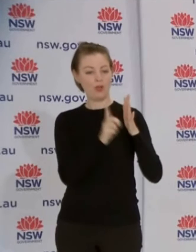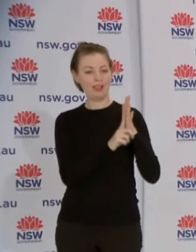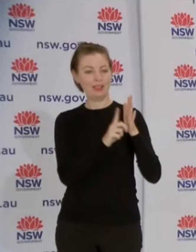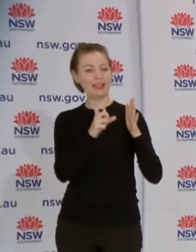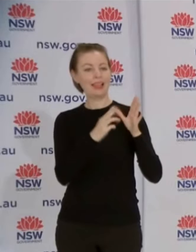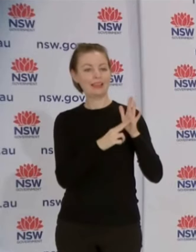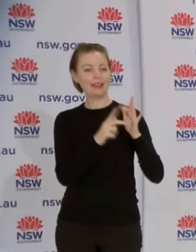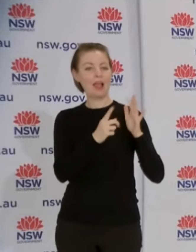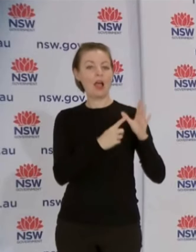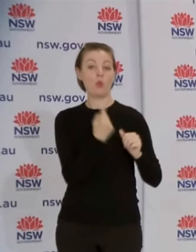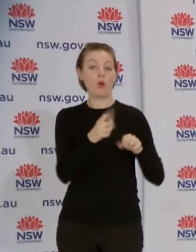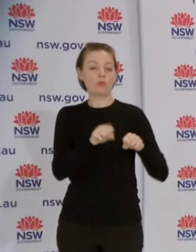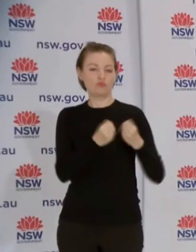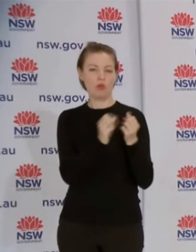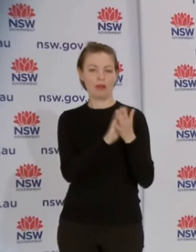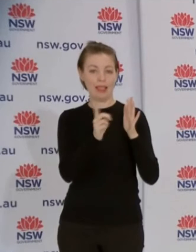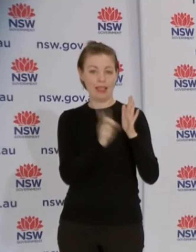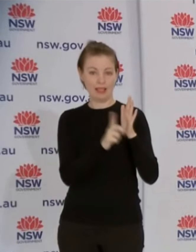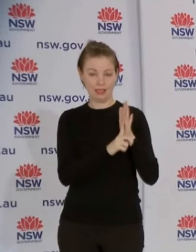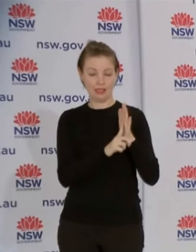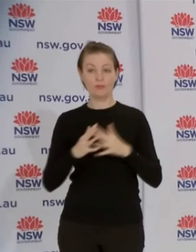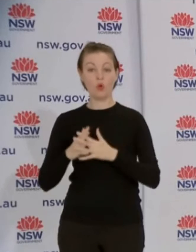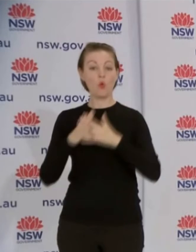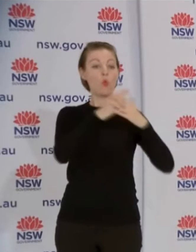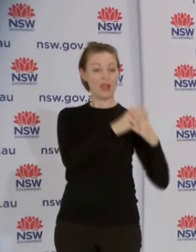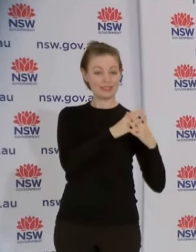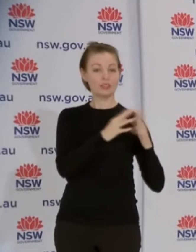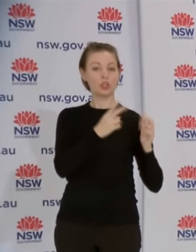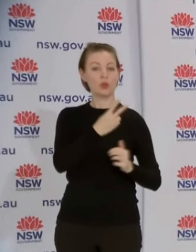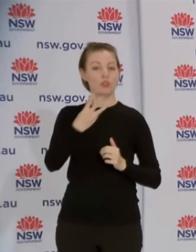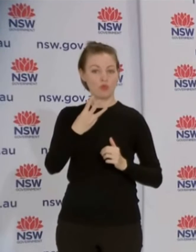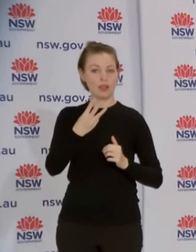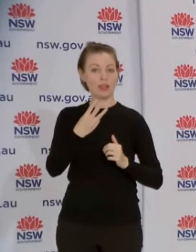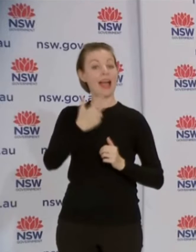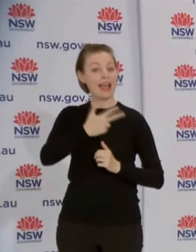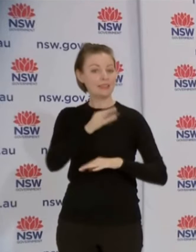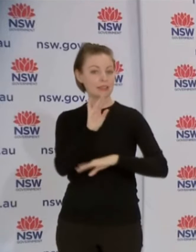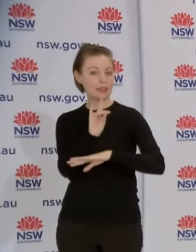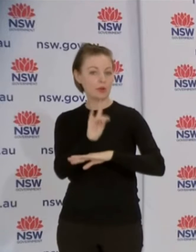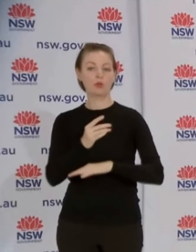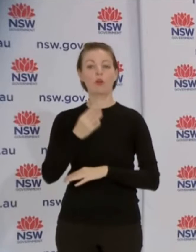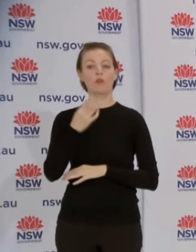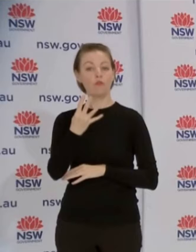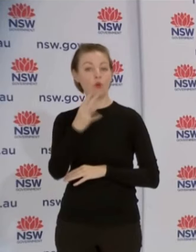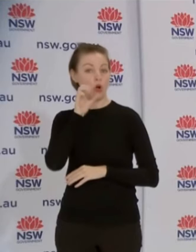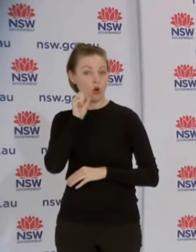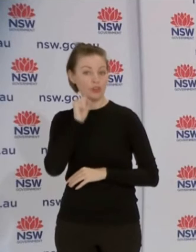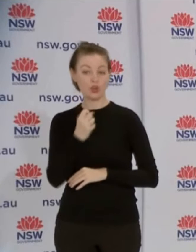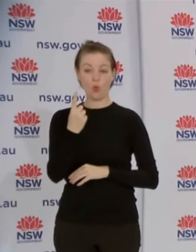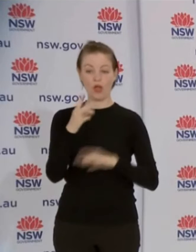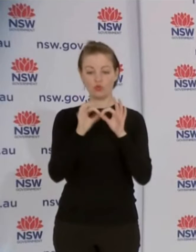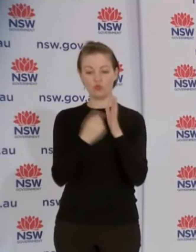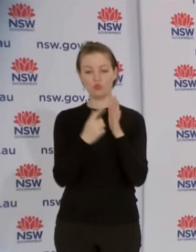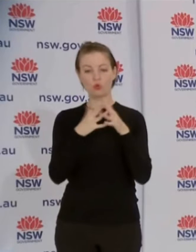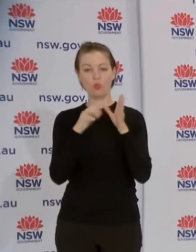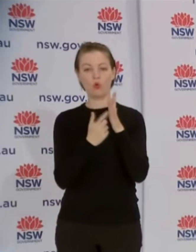the Western New South Wales Local Health District, there were 23 new cases, 18 in Dubbo, 4 in Orange and 1 in Brewarrina.